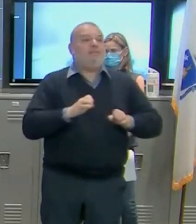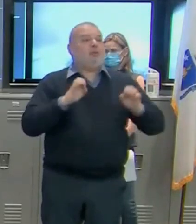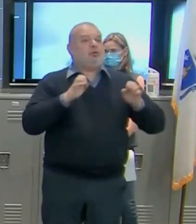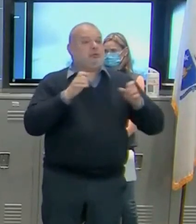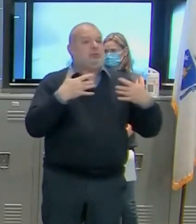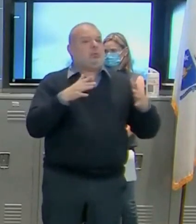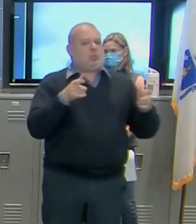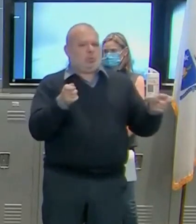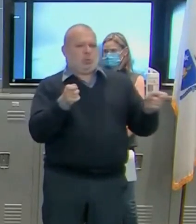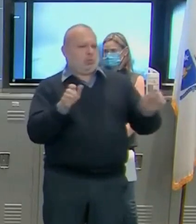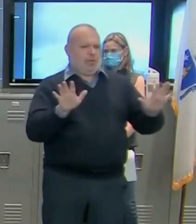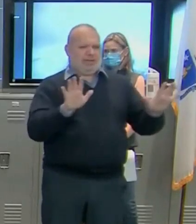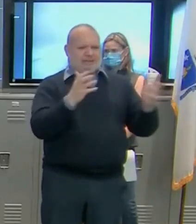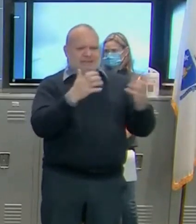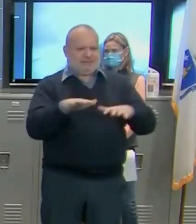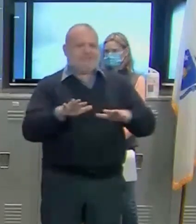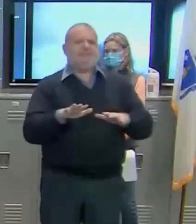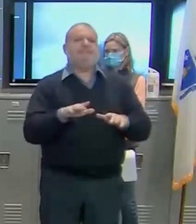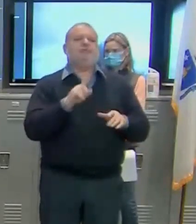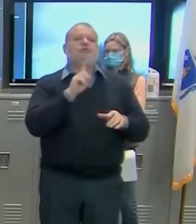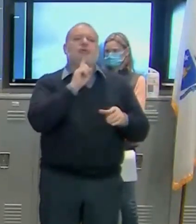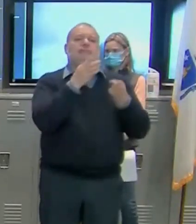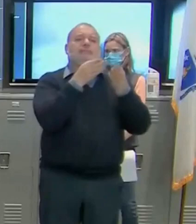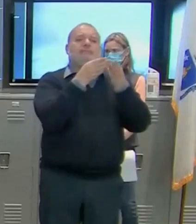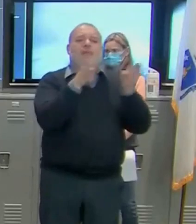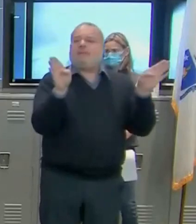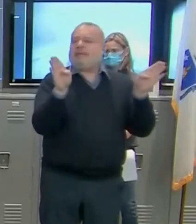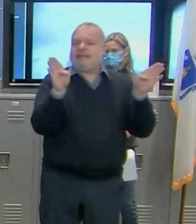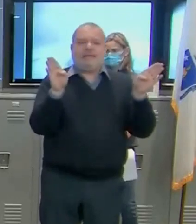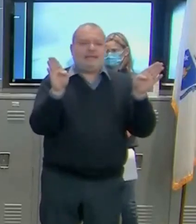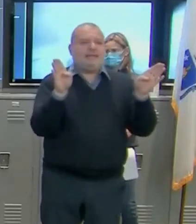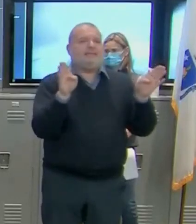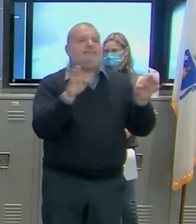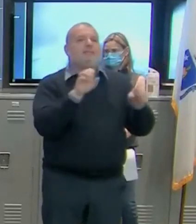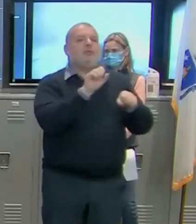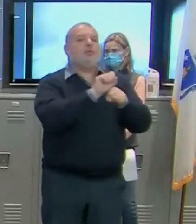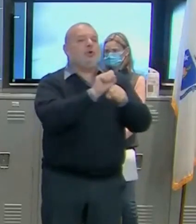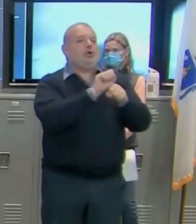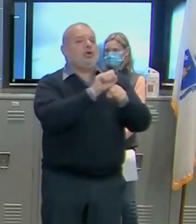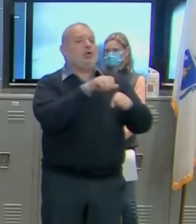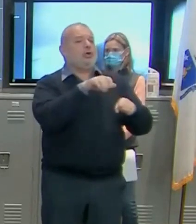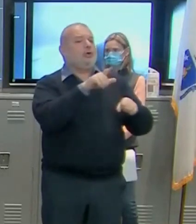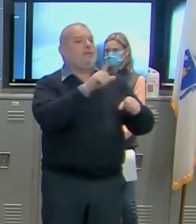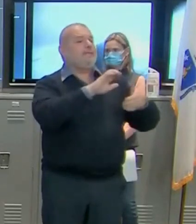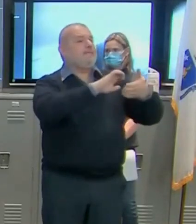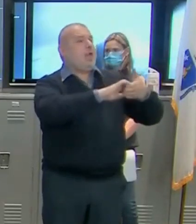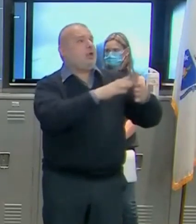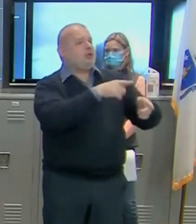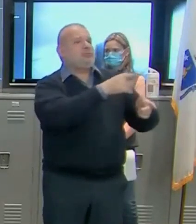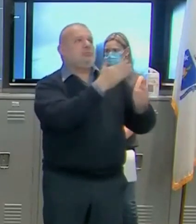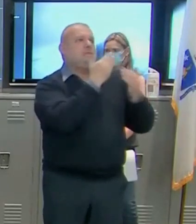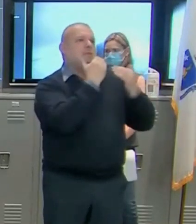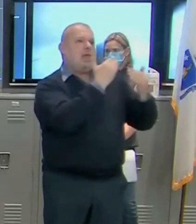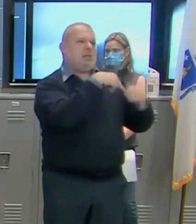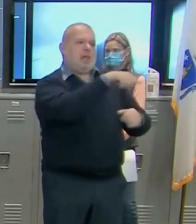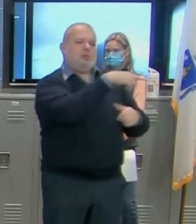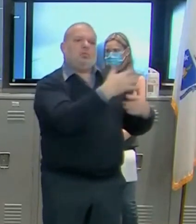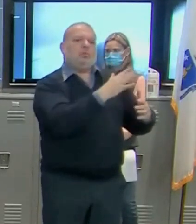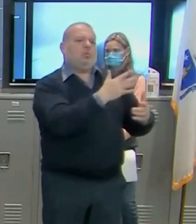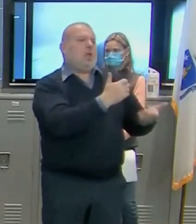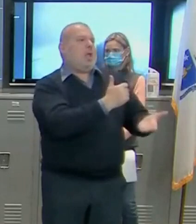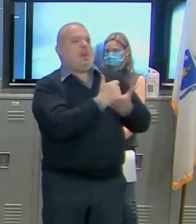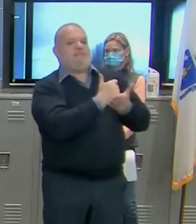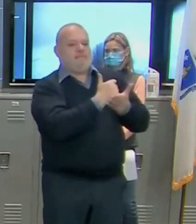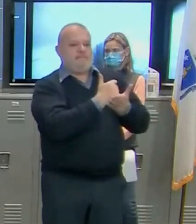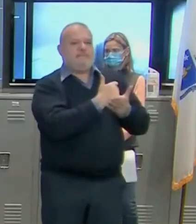DPW partners. While we still have more storm ahead of us, the fact that we're doing so well is a testament to the preparation and